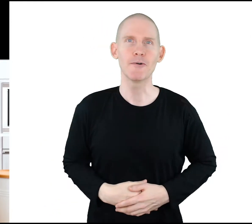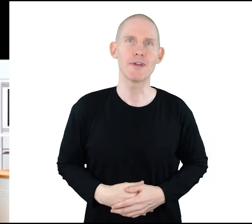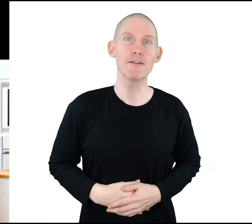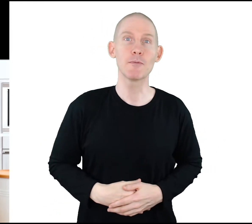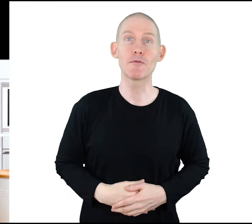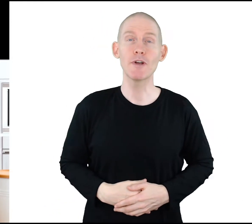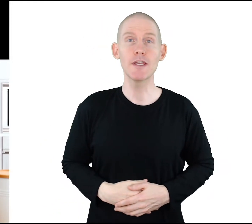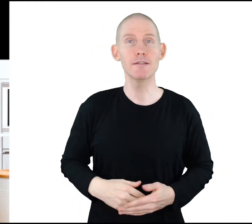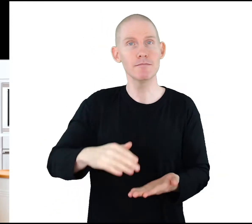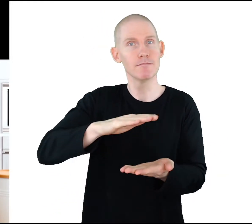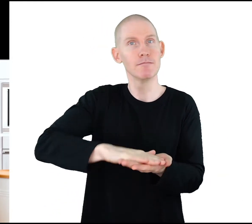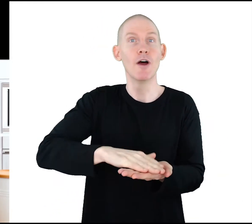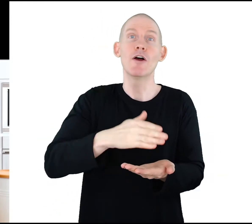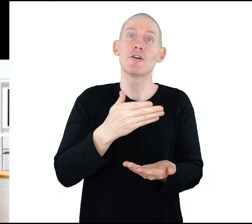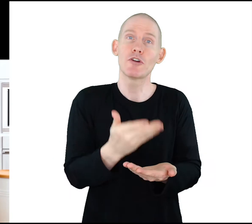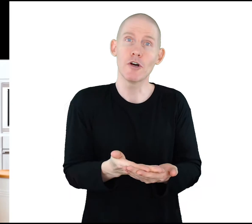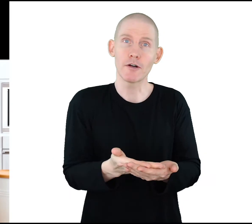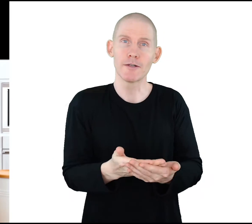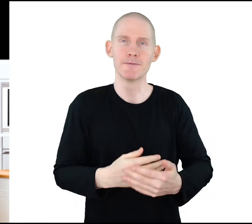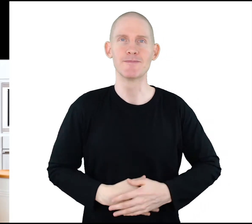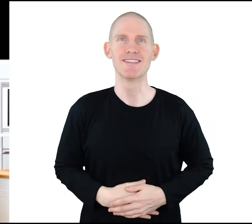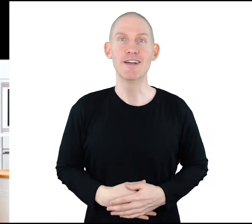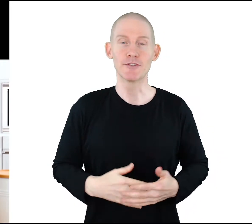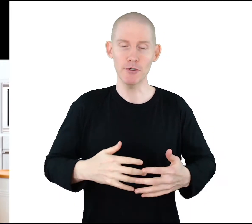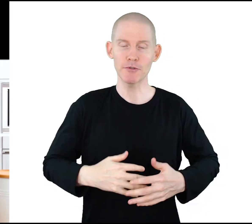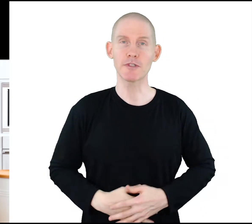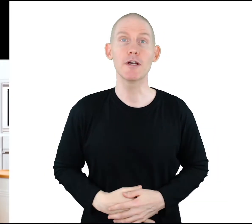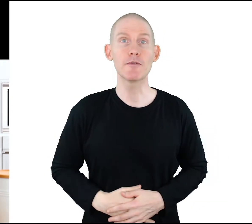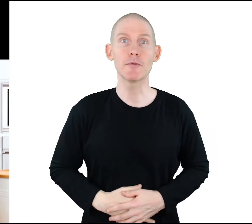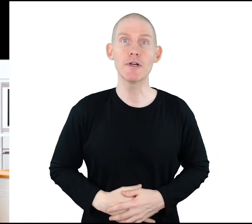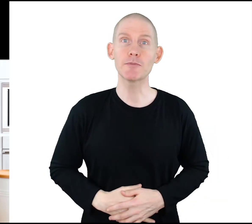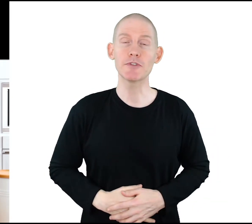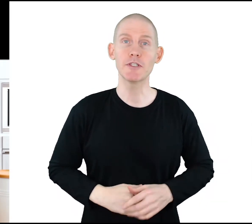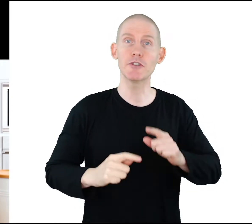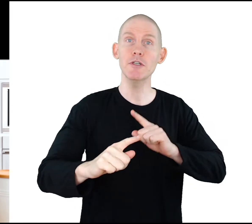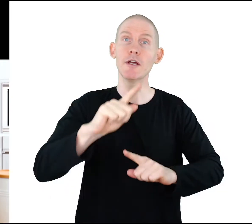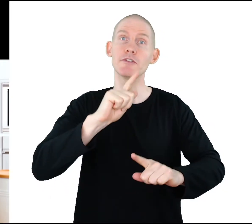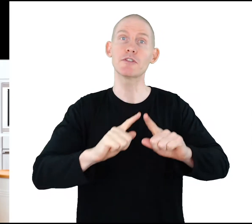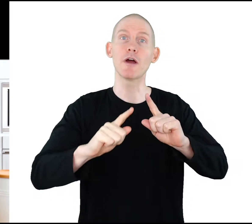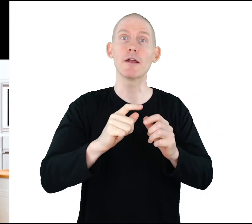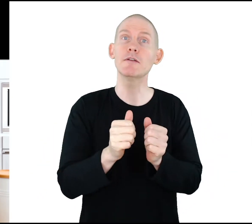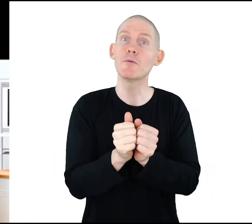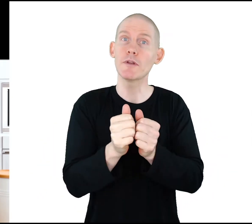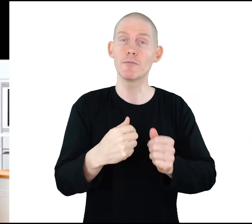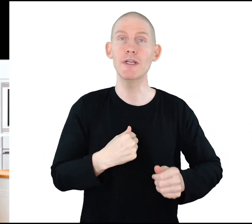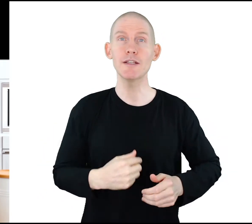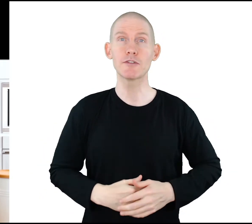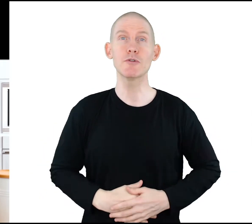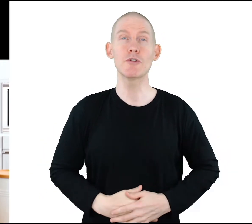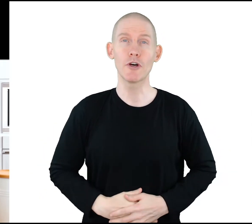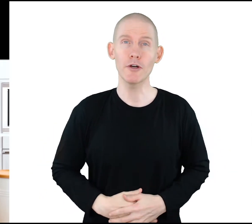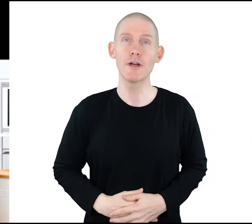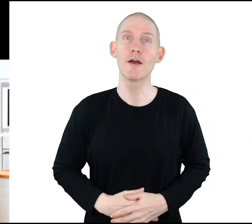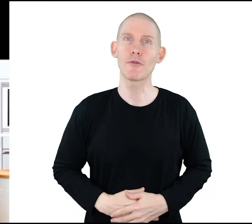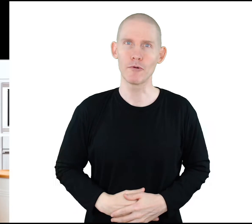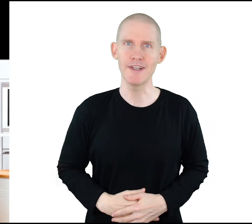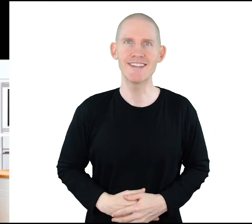Okay, from the front again, cook. So starting from the rest position, sign with me. Let's do cook 3